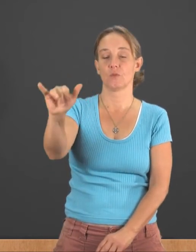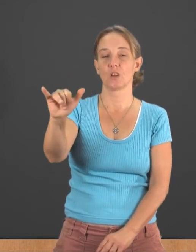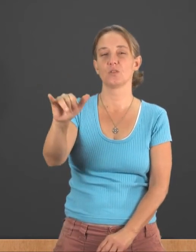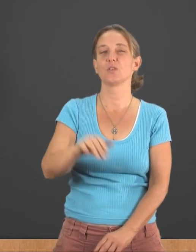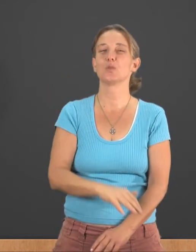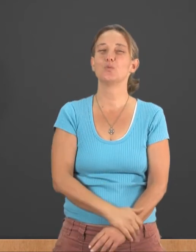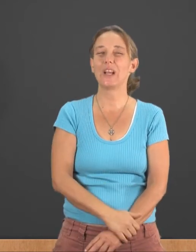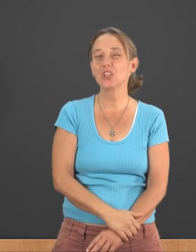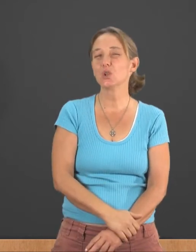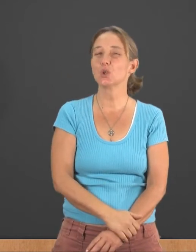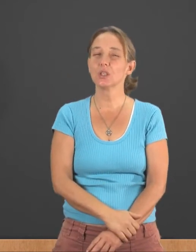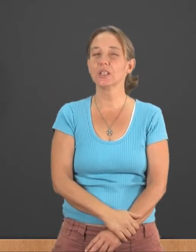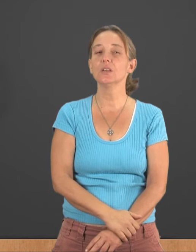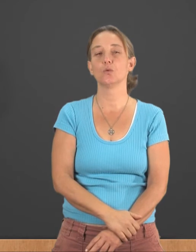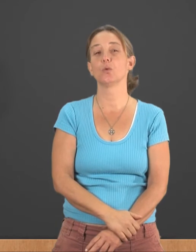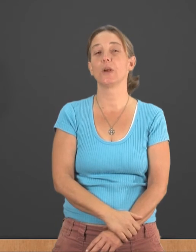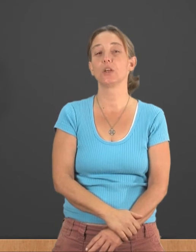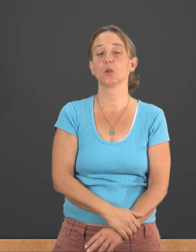it's also regularly or regular.